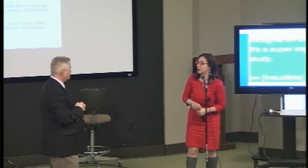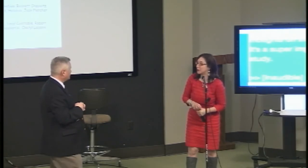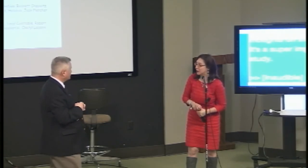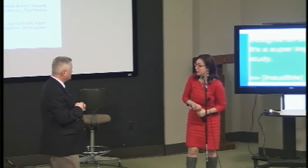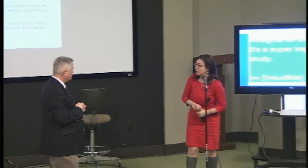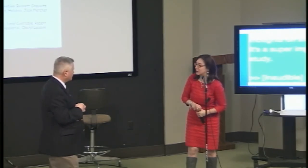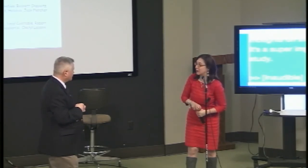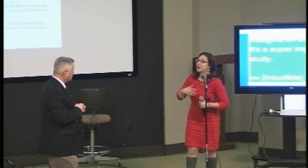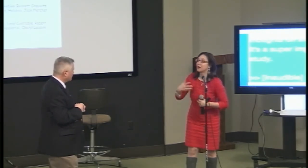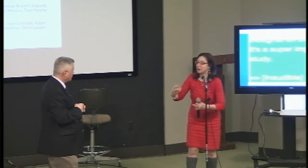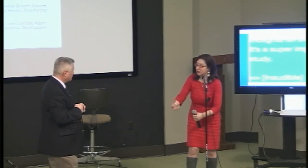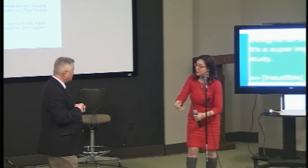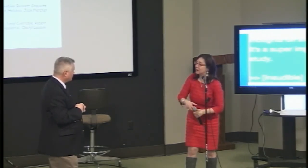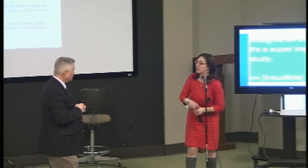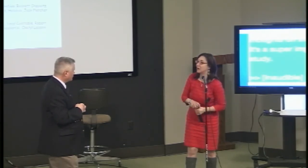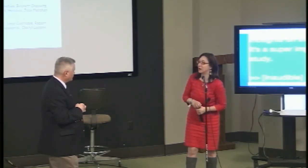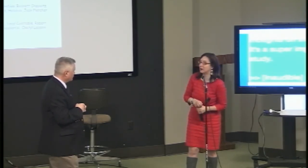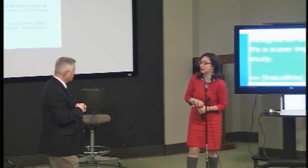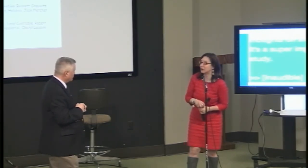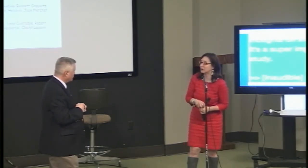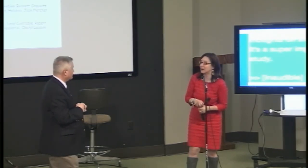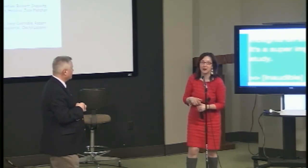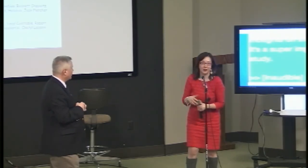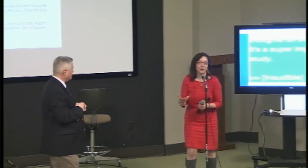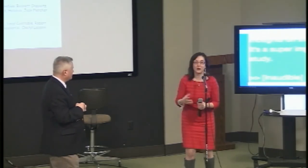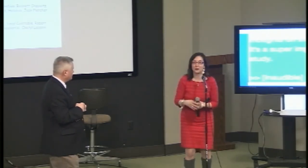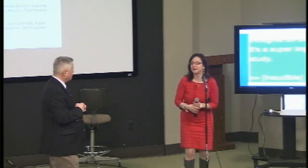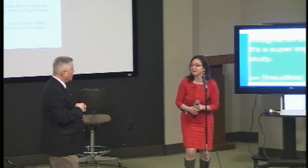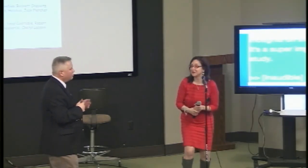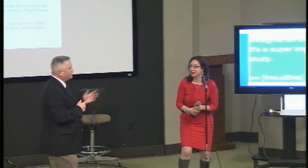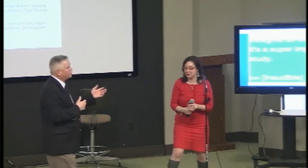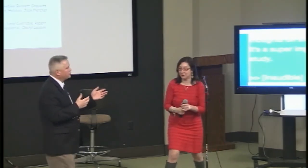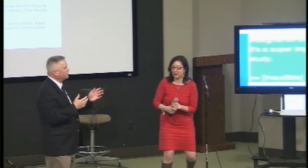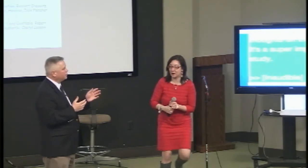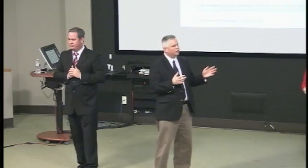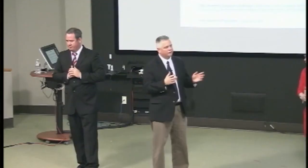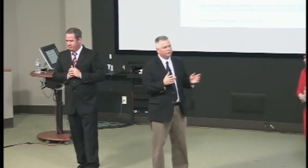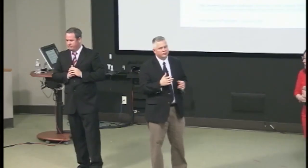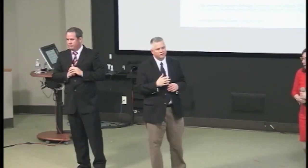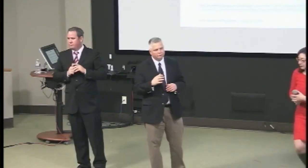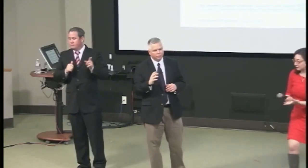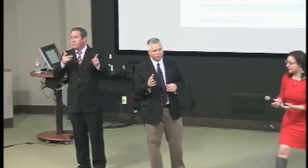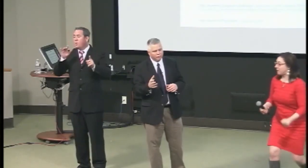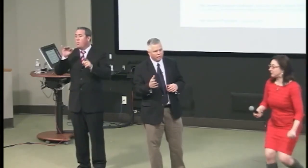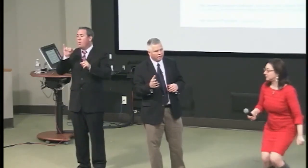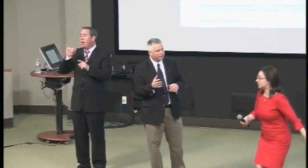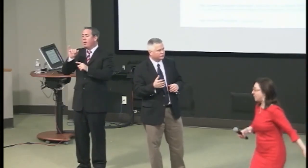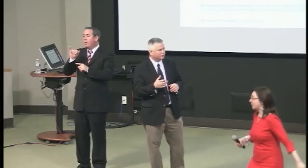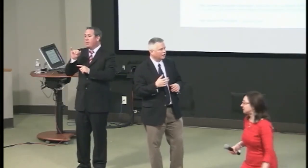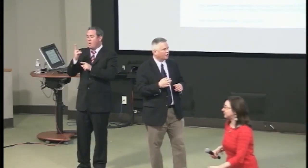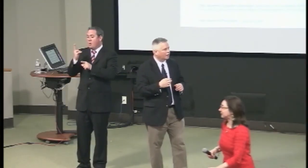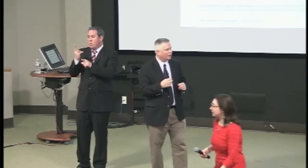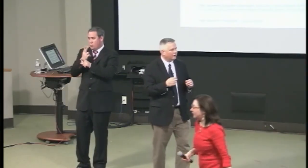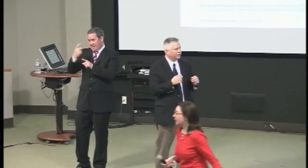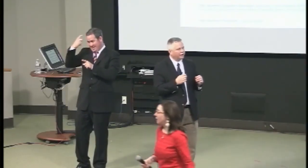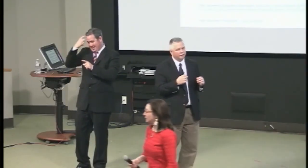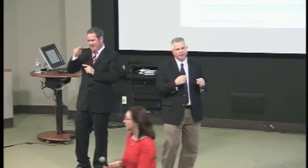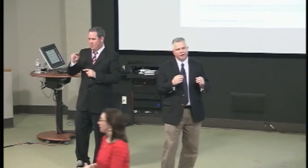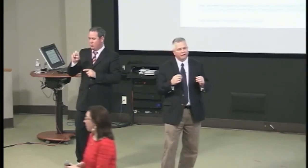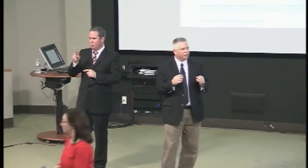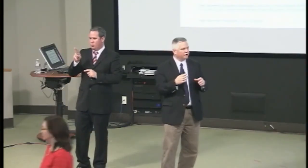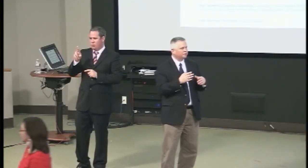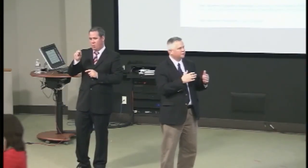engagement of that neurocircuitry, the recruitment of the neurocircuitry. Right. So, Well, and of course, there's such important work in this,